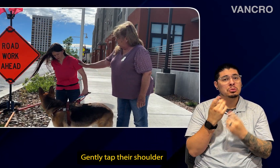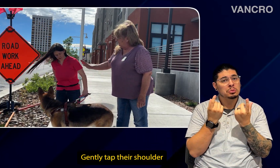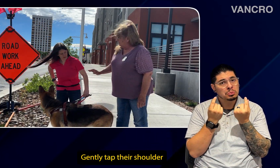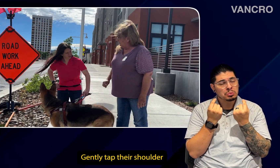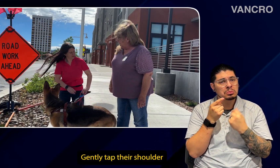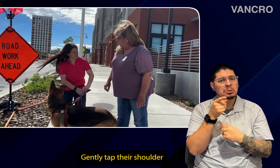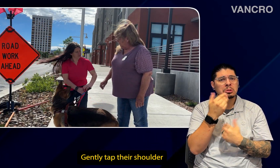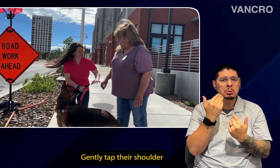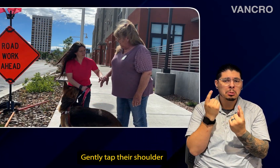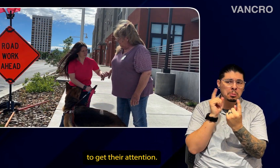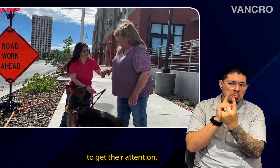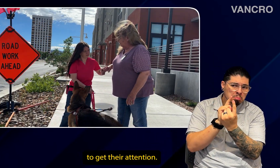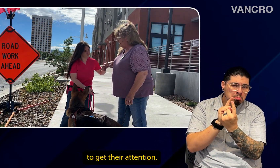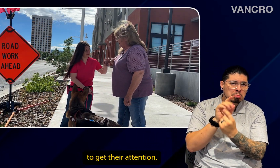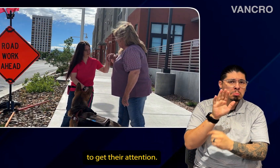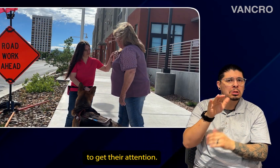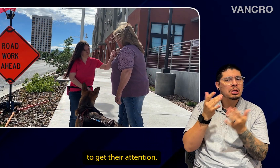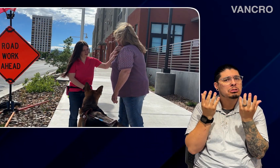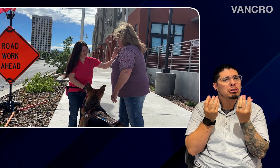Gently tap their shoulder to get their attention.